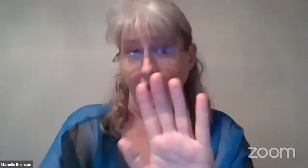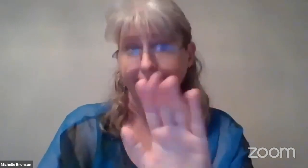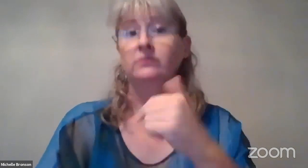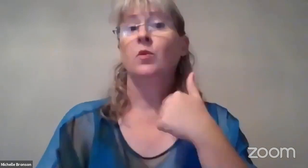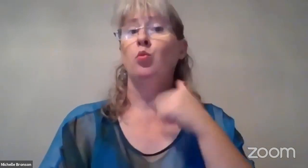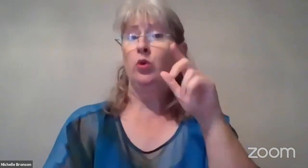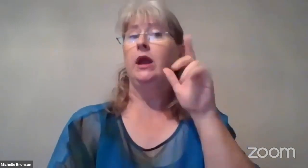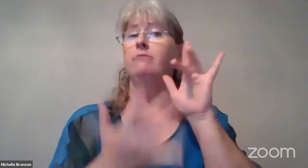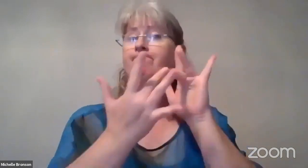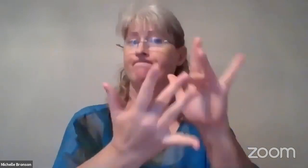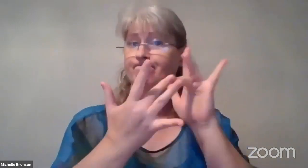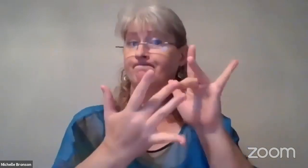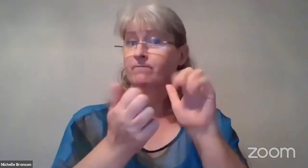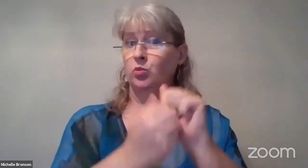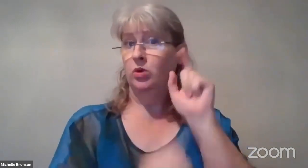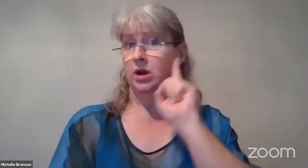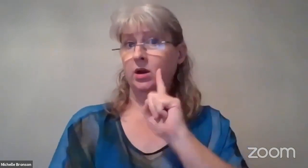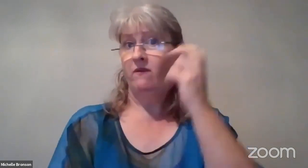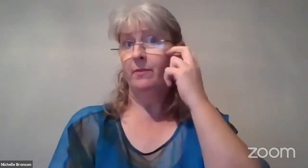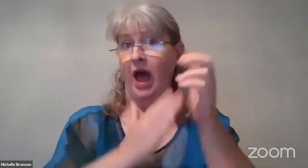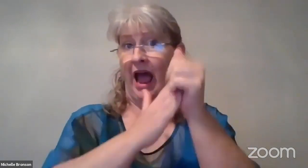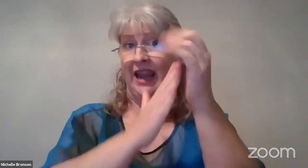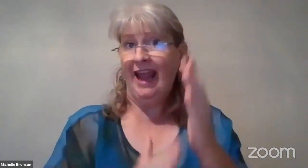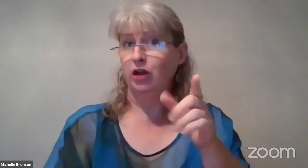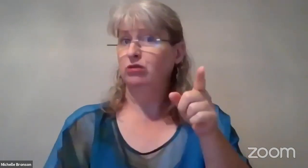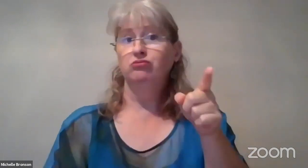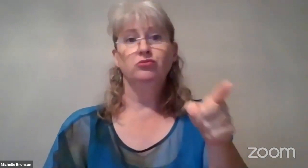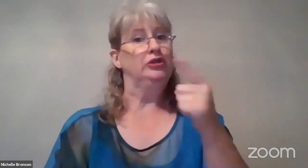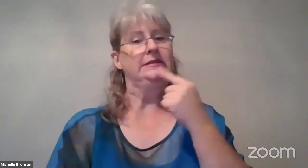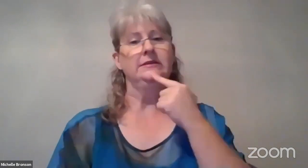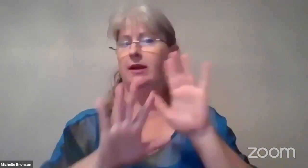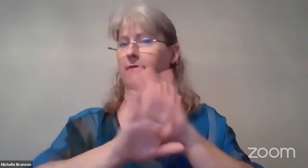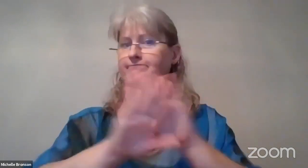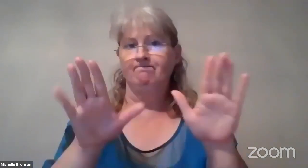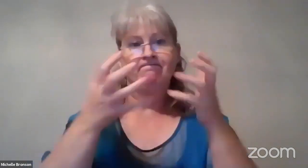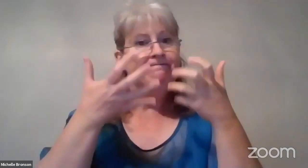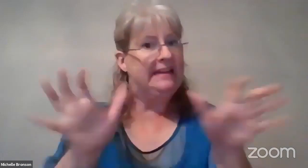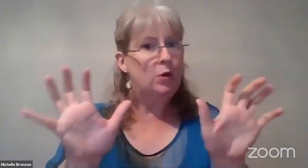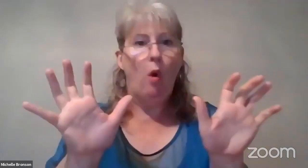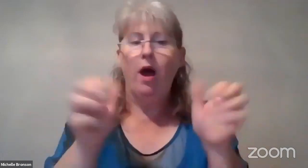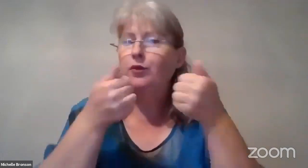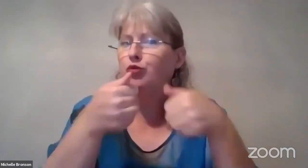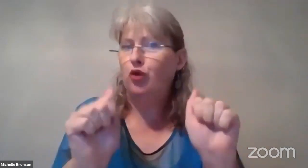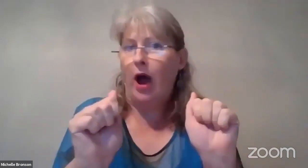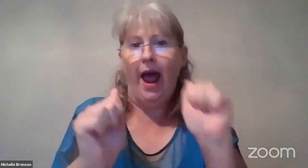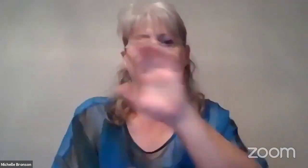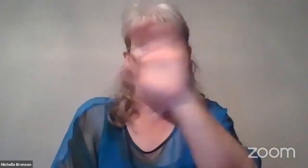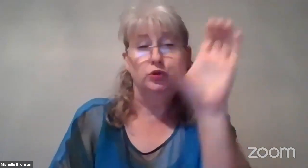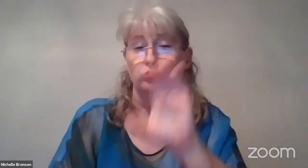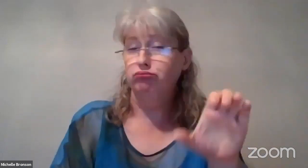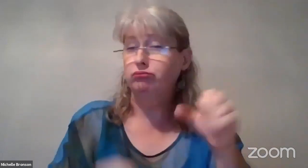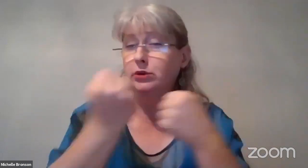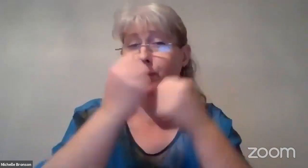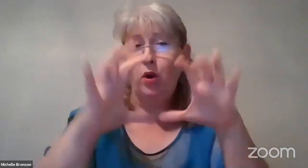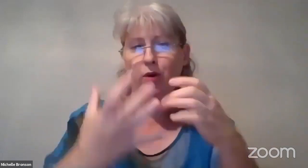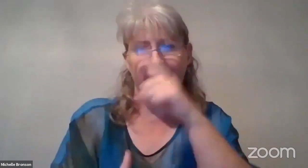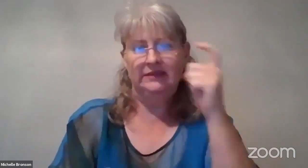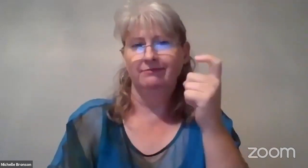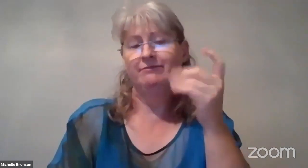for your patience and your comments. In terms of the deaf-blind group, we did reach out to